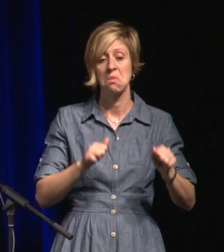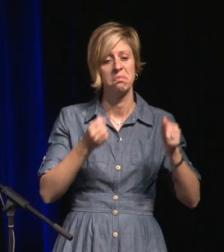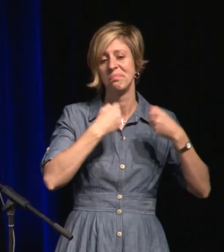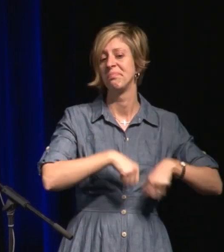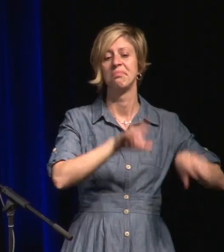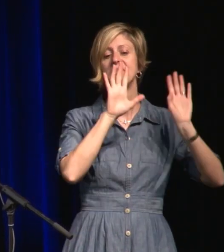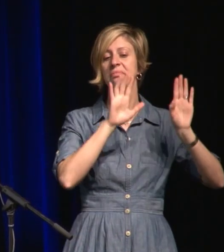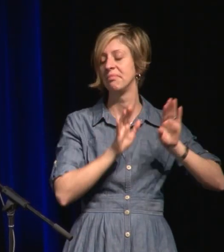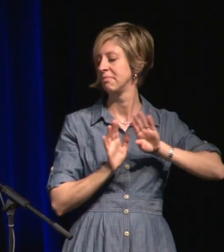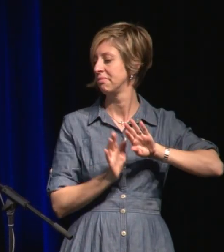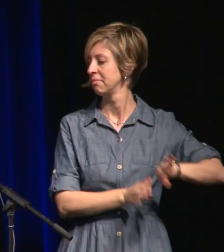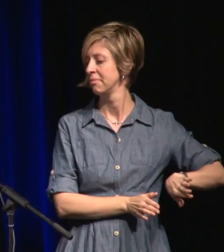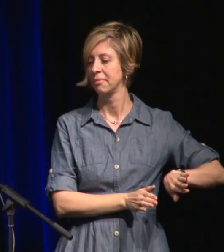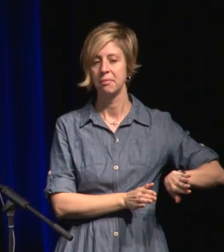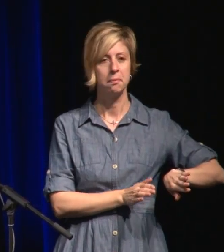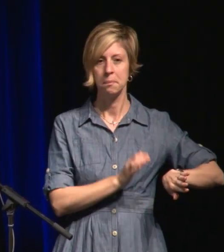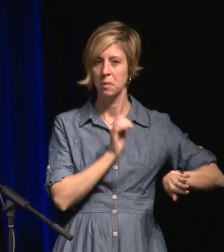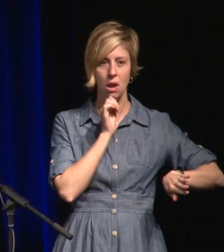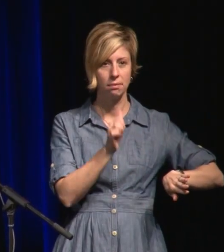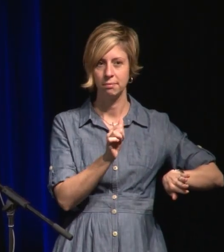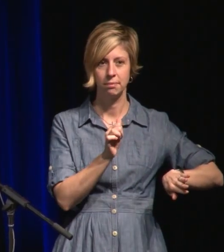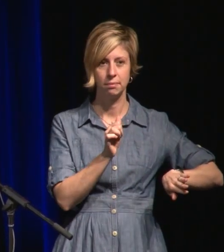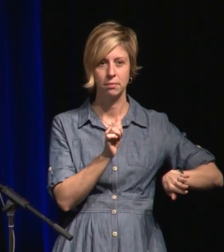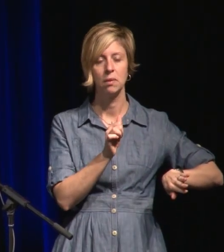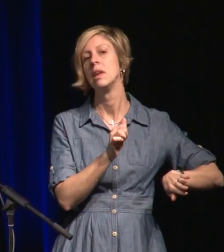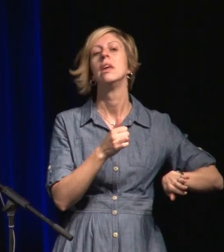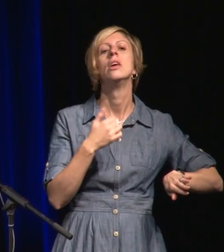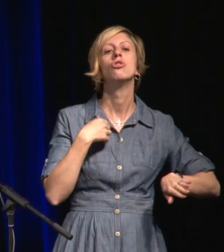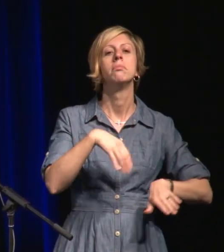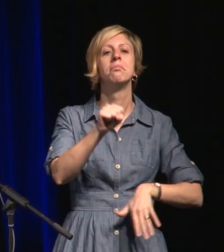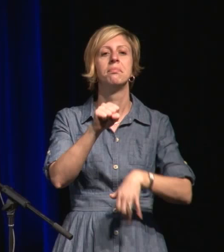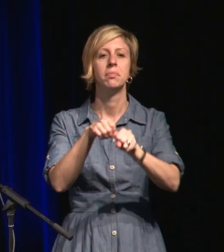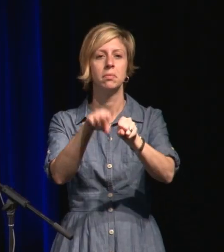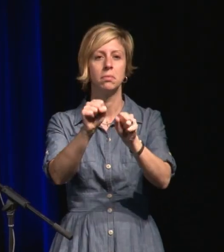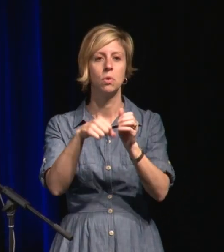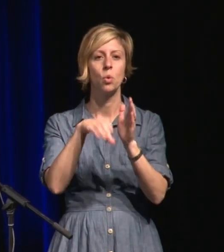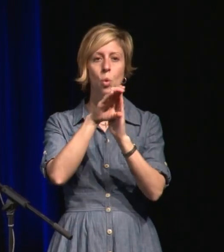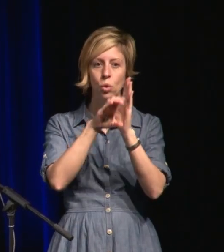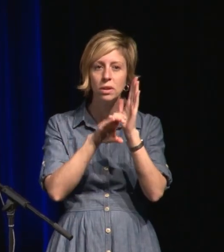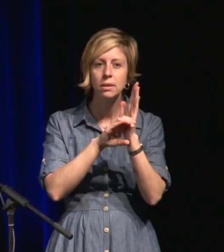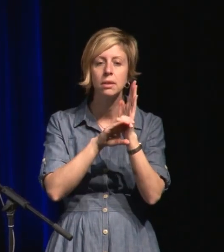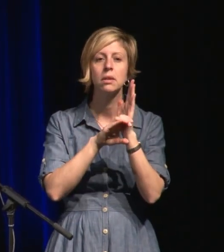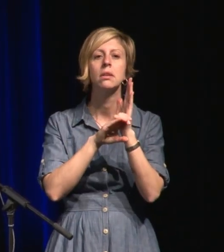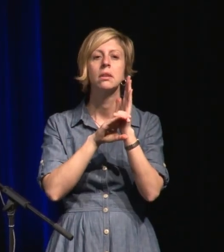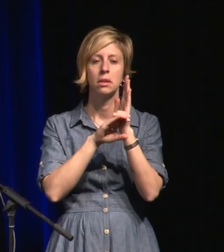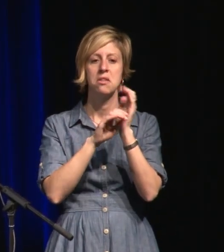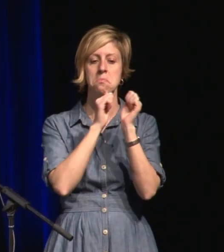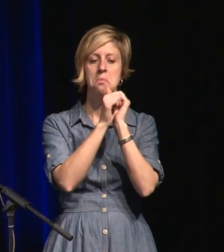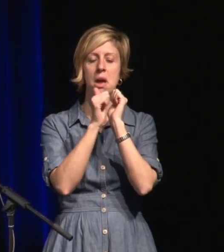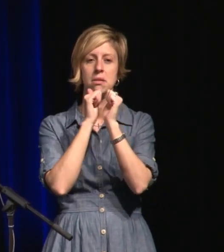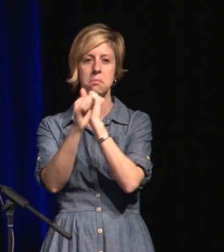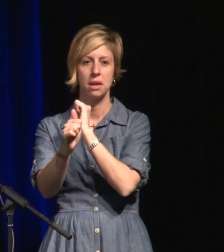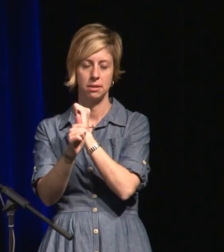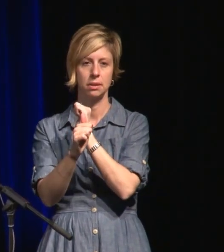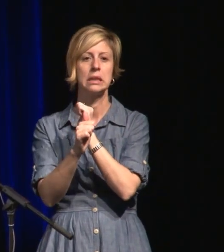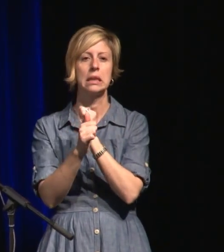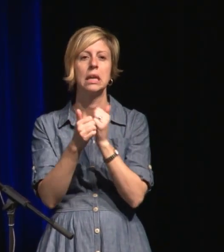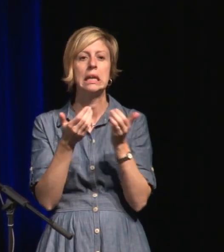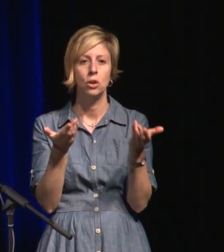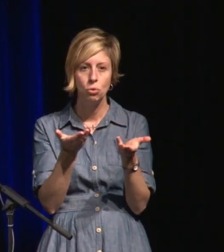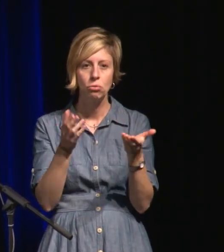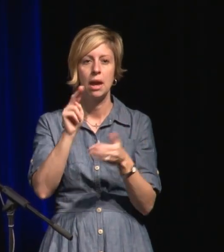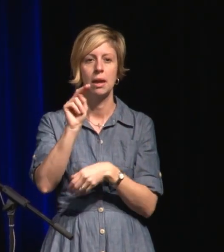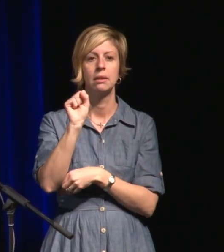fate. Instead, she found the courses that she needed as prerequisites here at NSCC in our School of